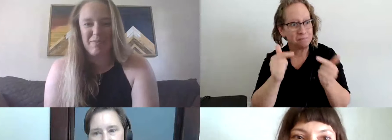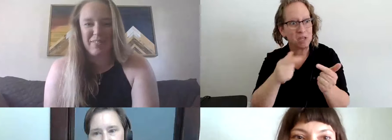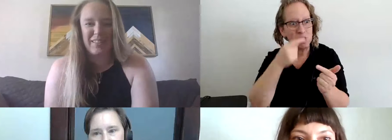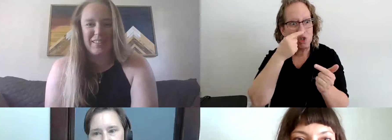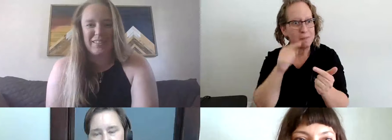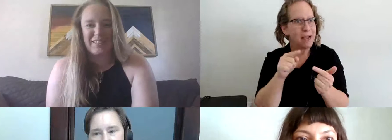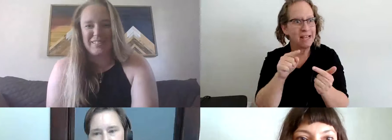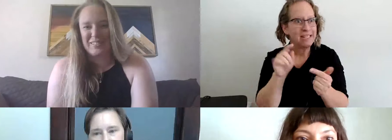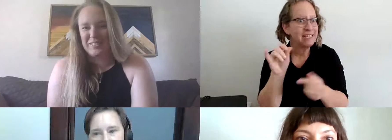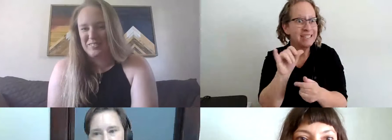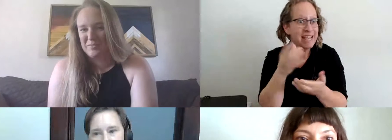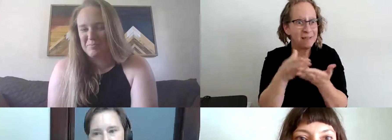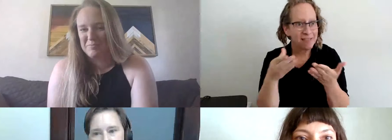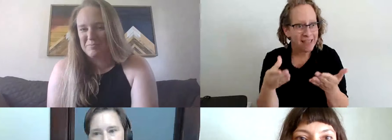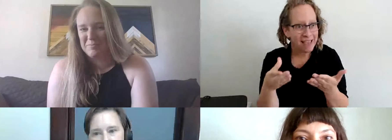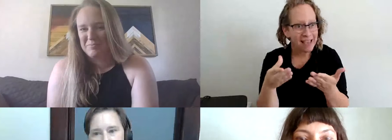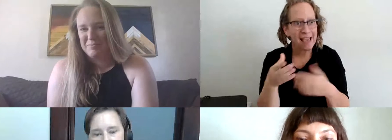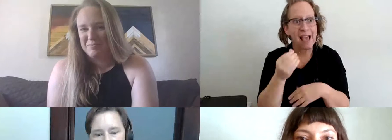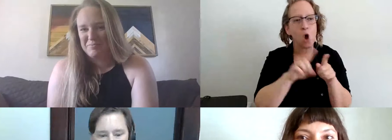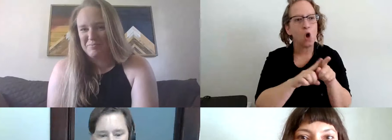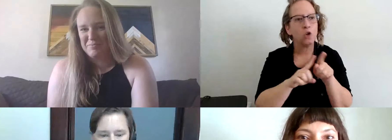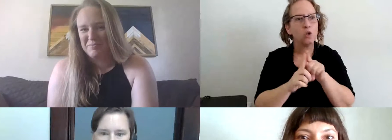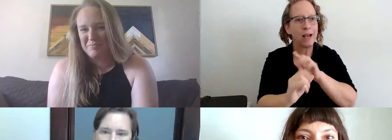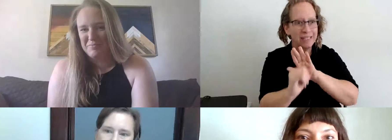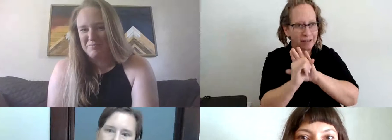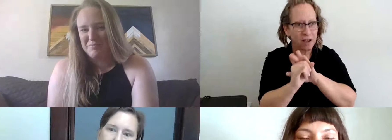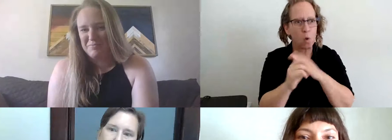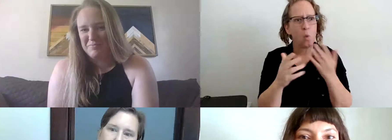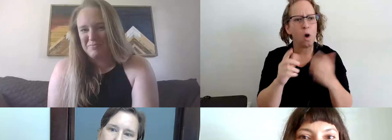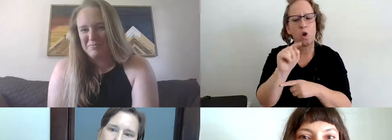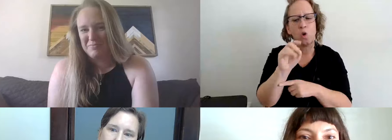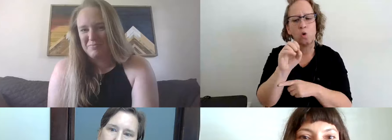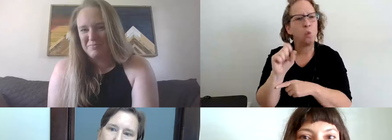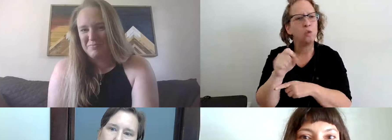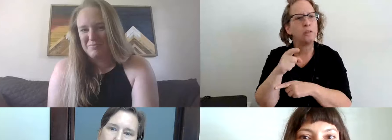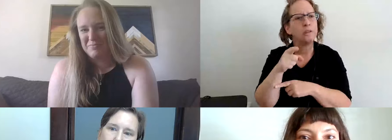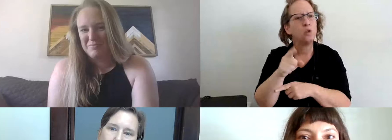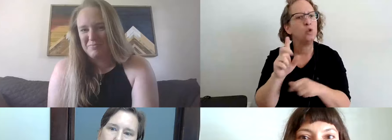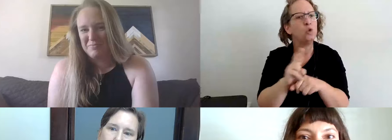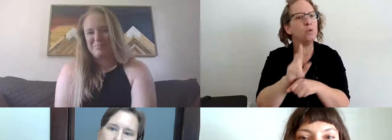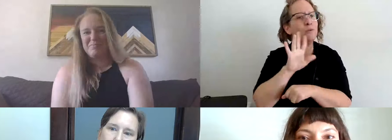doing the same thing and also identify what are the tools that you use for your job.